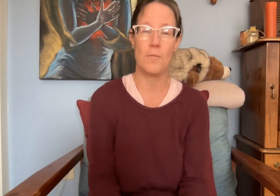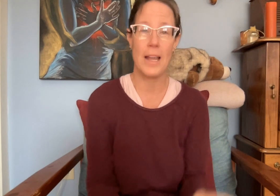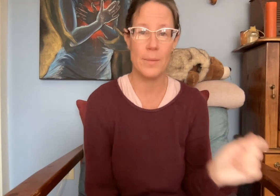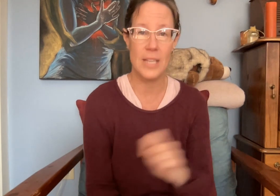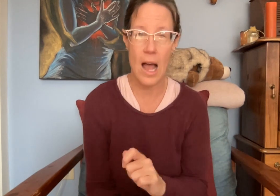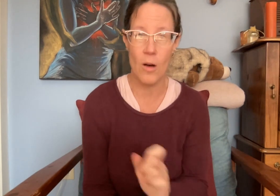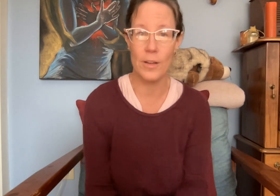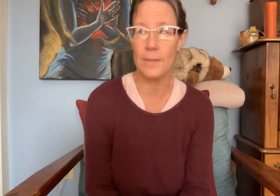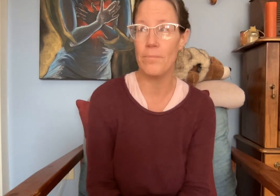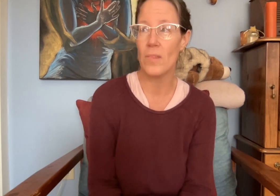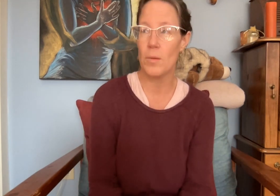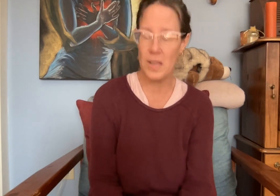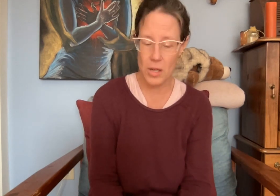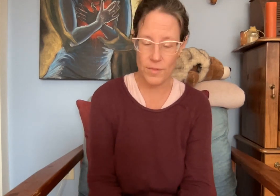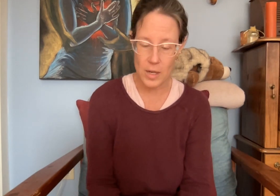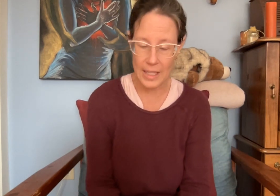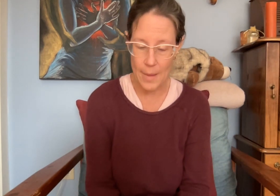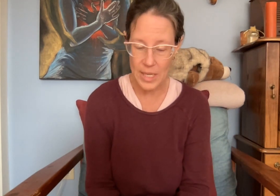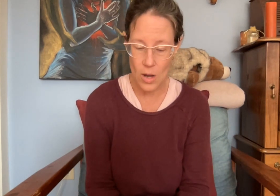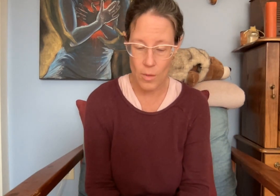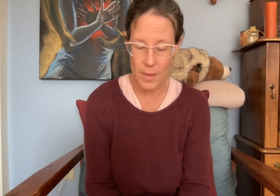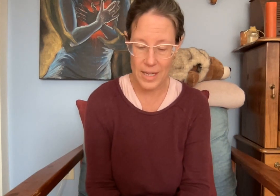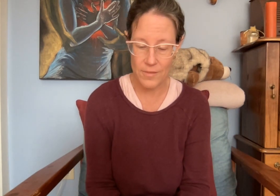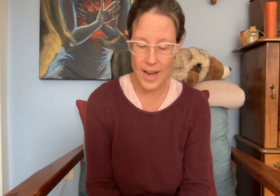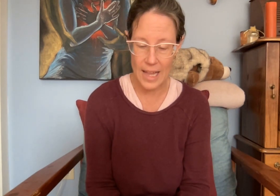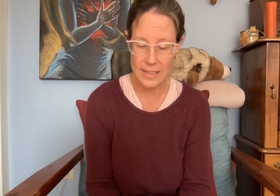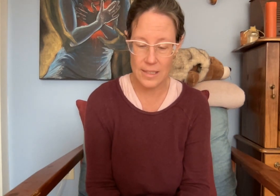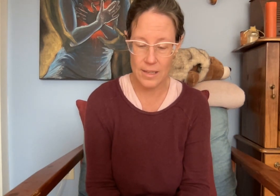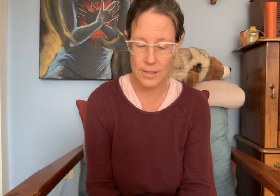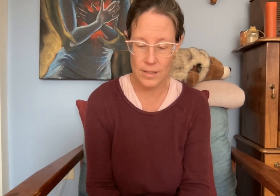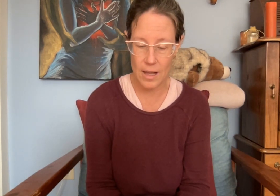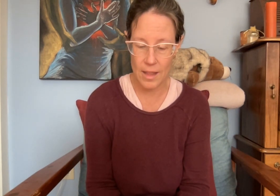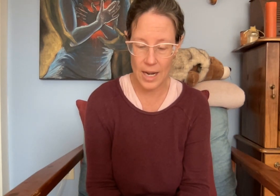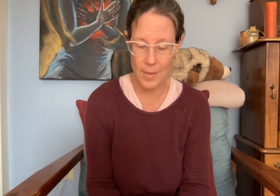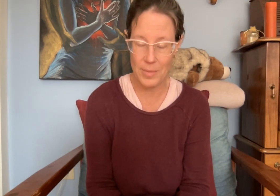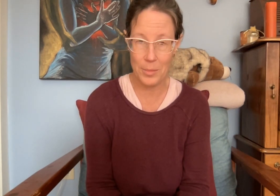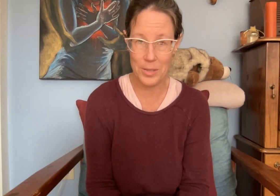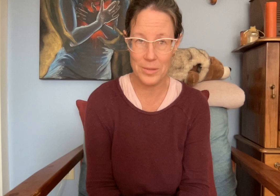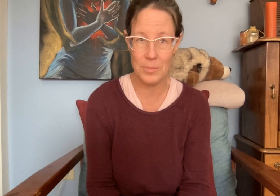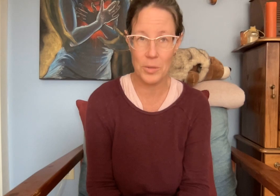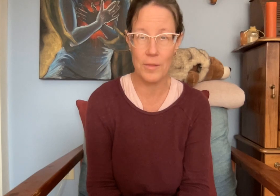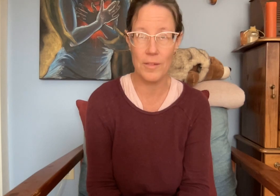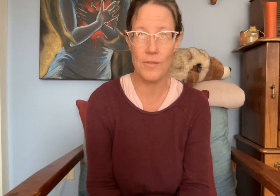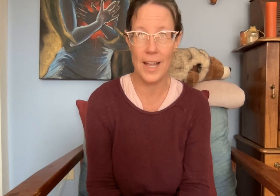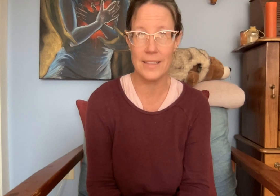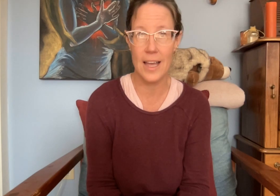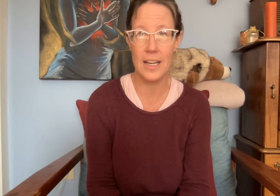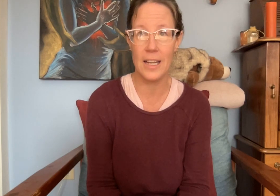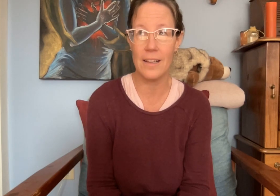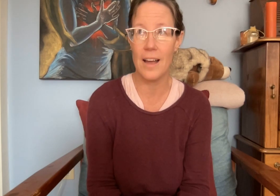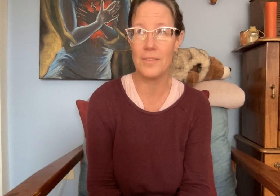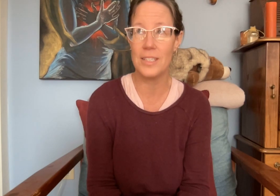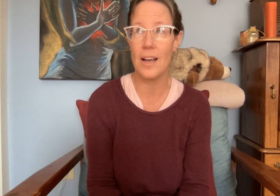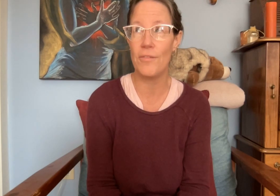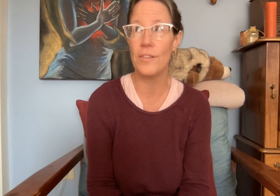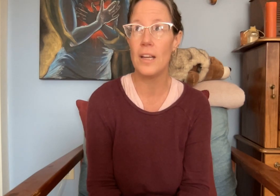write them down. And it'd be good if you can let me know them in advance, because then I might be able to do some sort of advanced editing kind of stuff